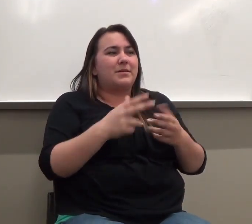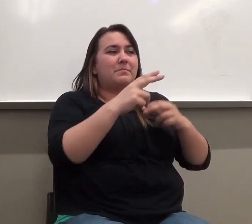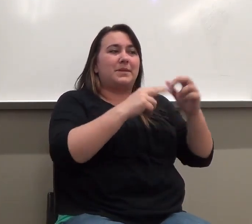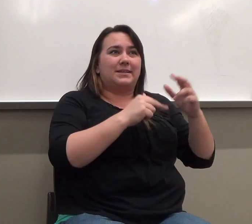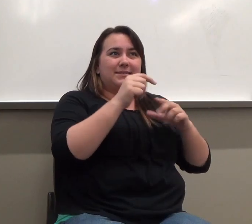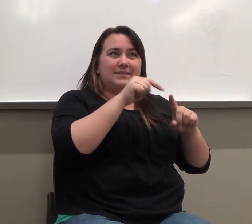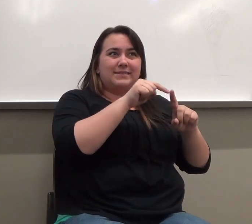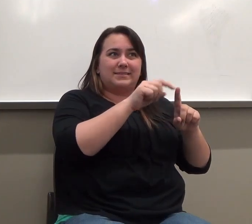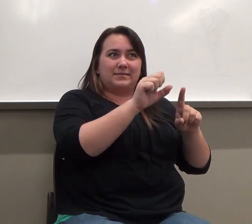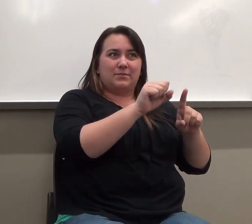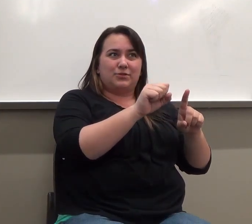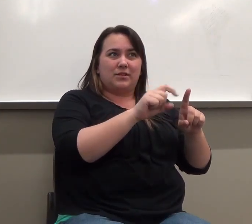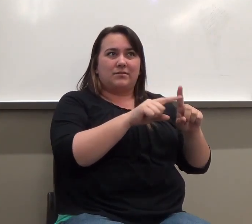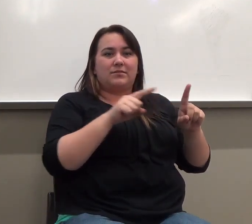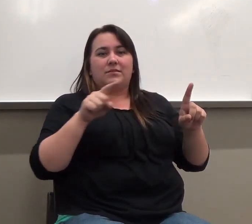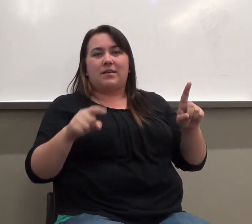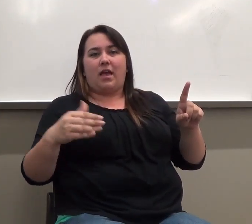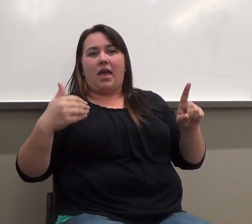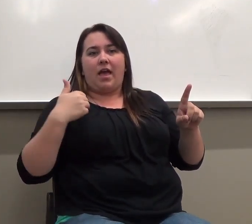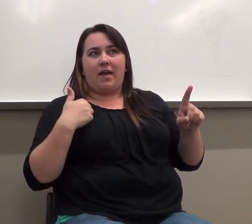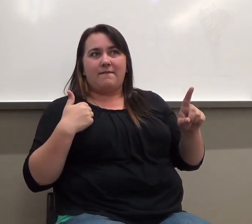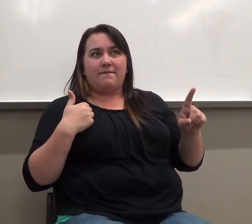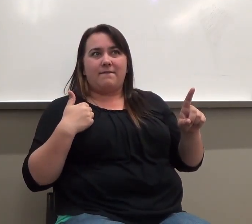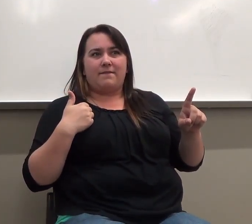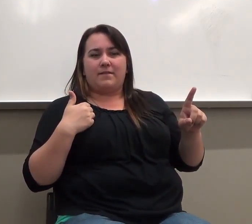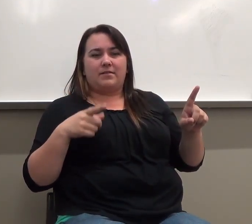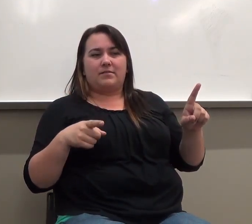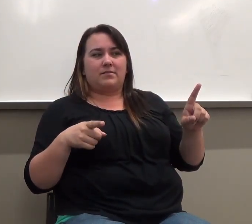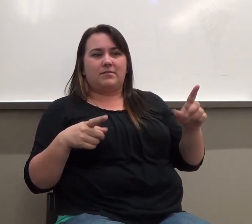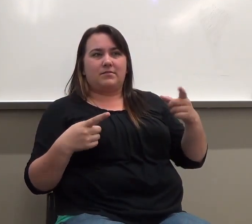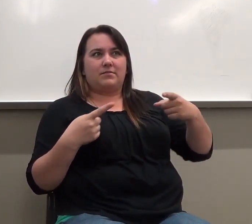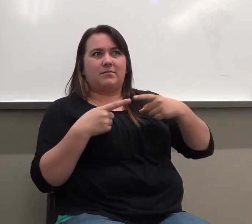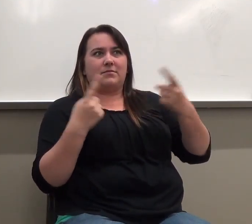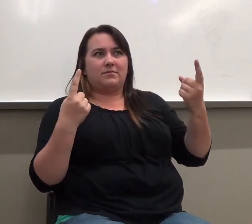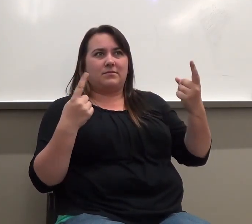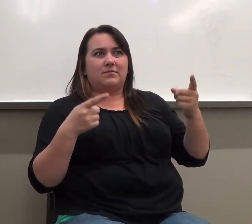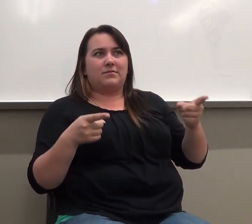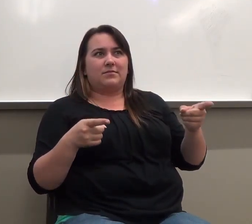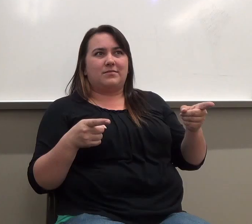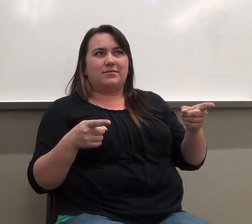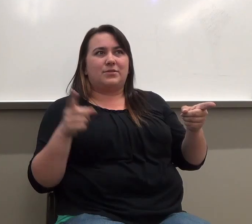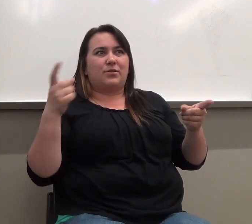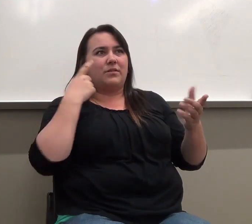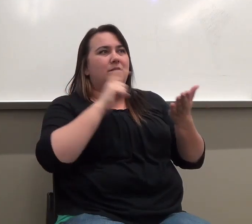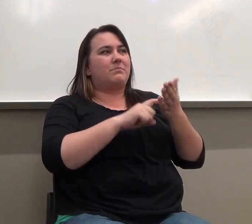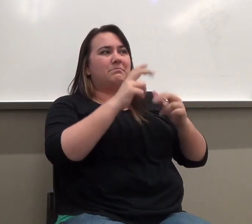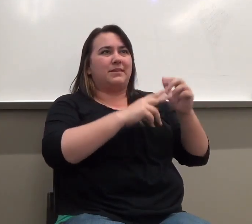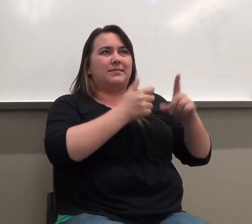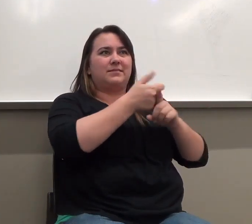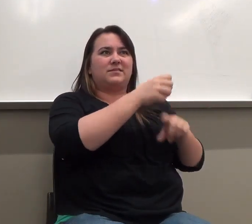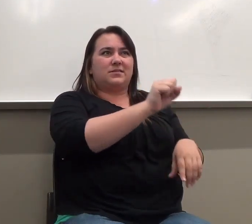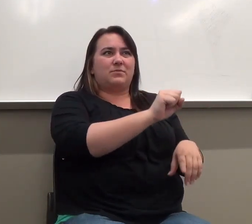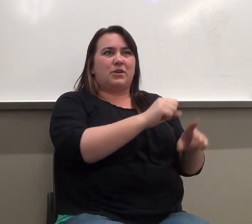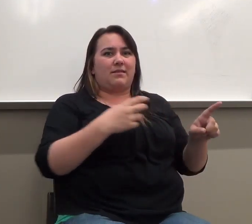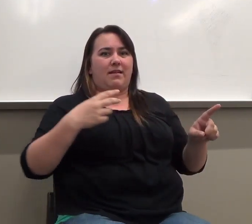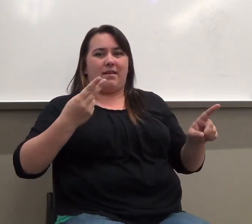Your students are typing away and they say, what is wrong with this? Microsoft Word is telling me all this stuff is wrong and it's